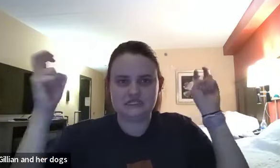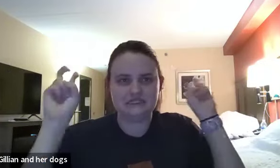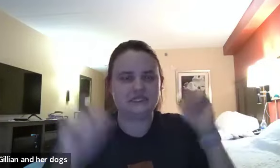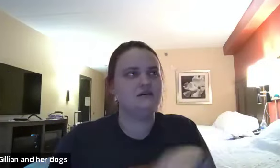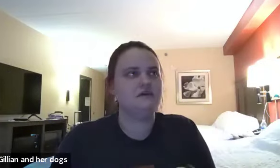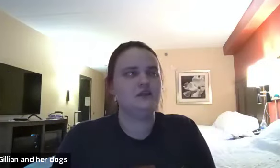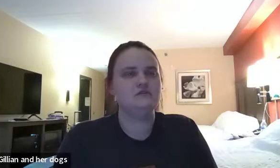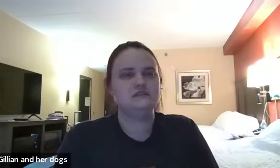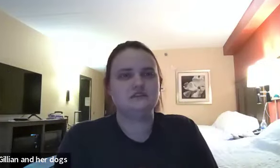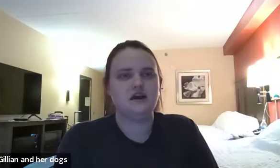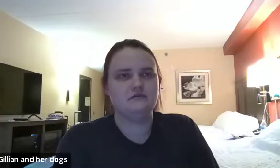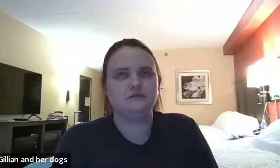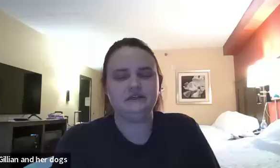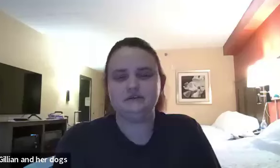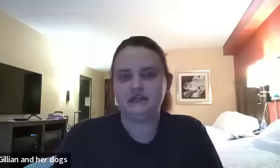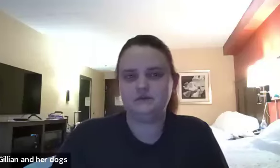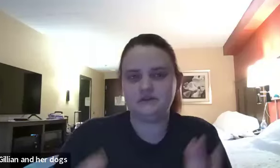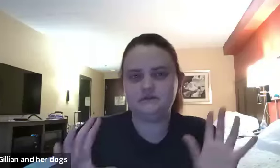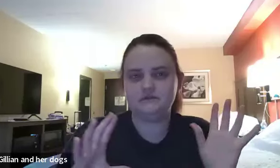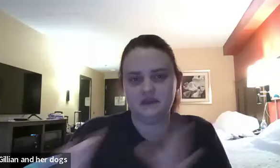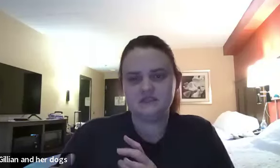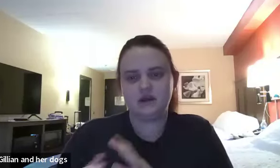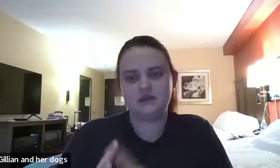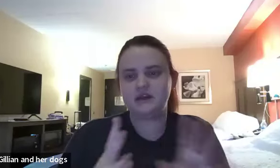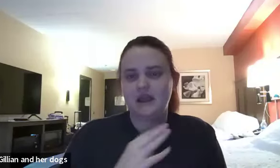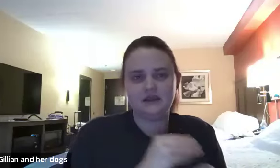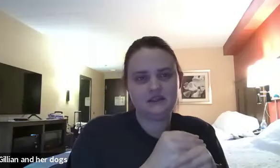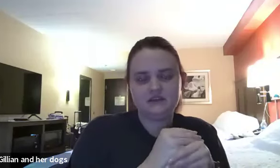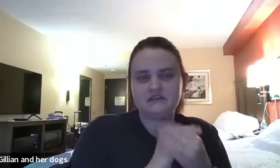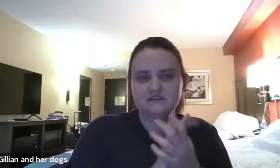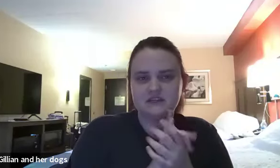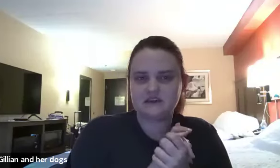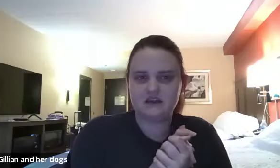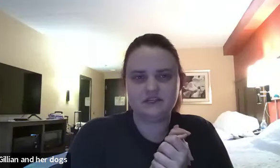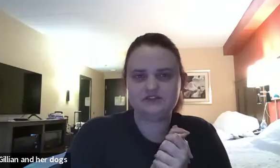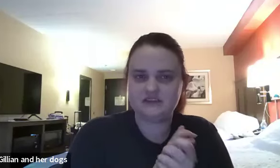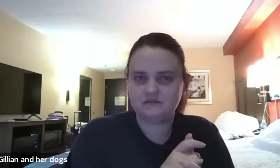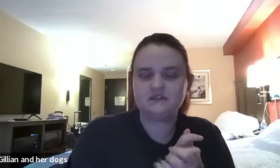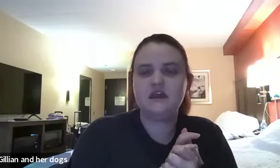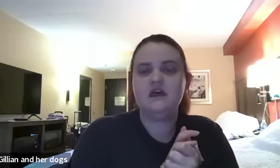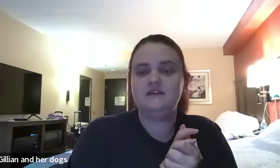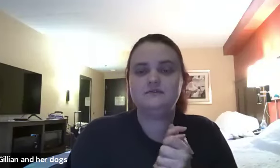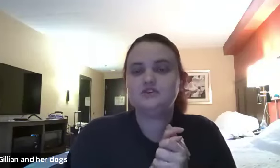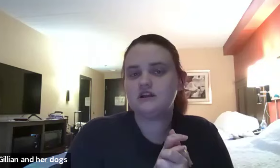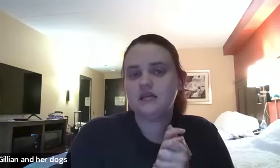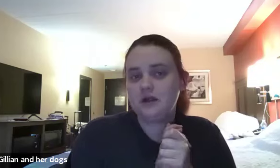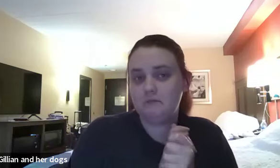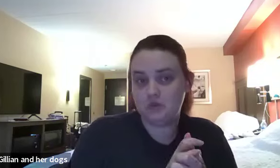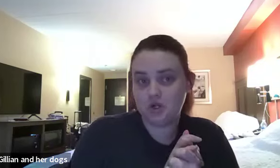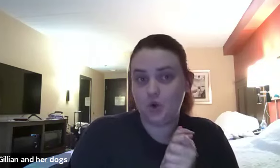Interestingly enough, I know this is not really related with this, but I'm going to add it here because I do think it's kind of an interesting fact. If you were talking about a book or